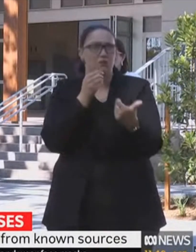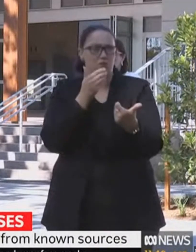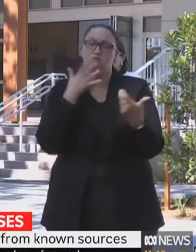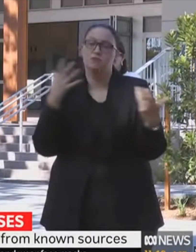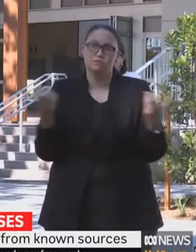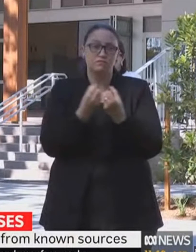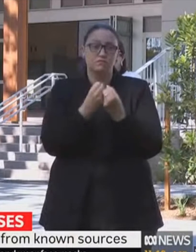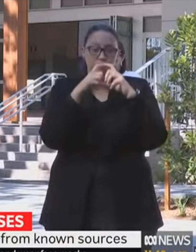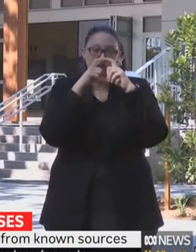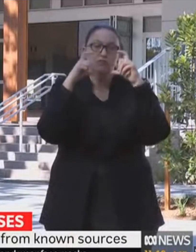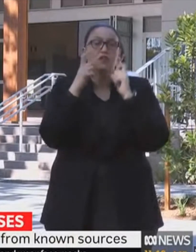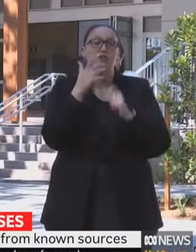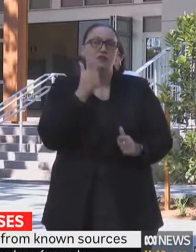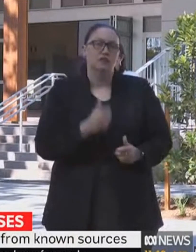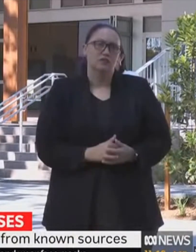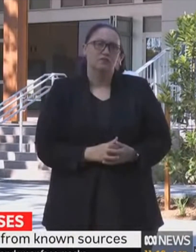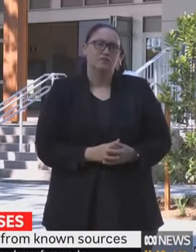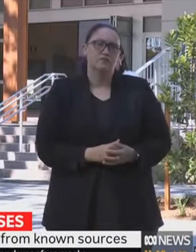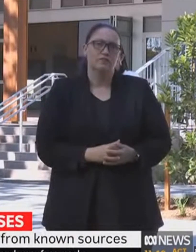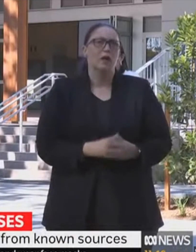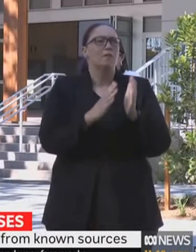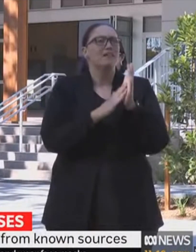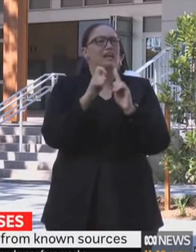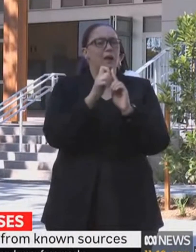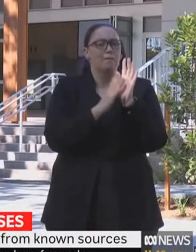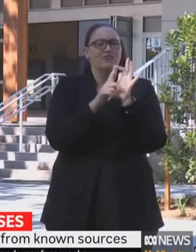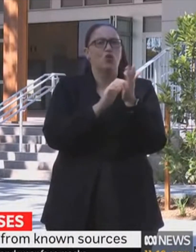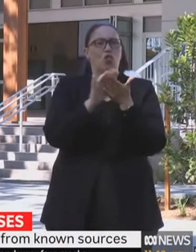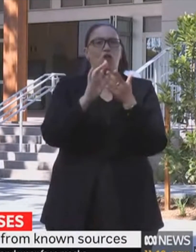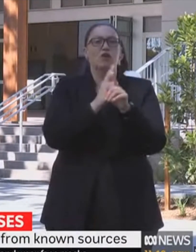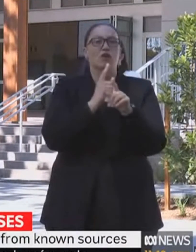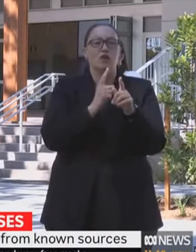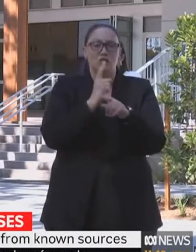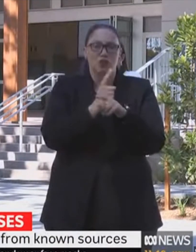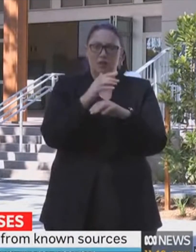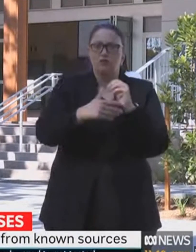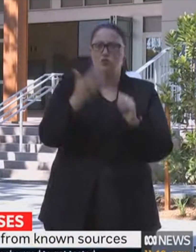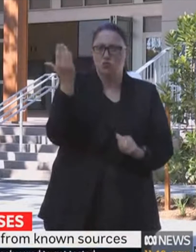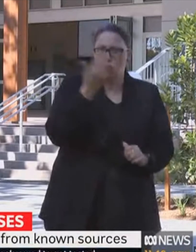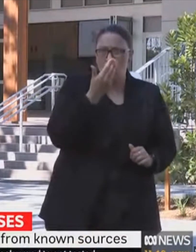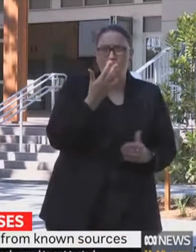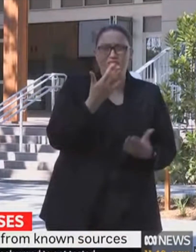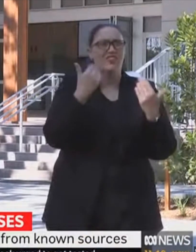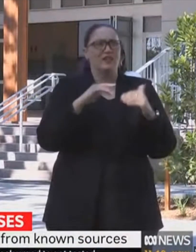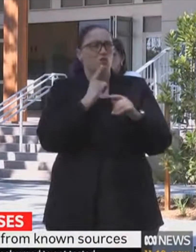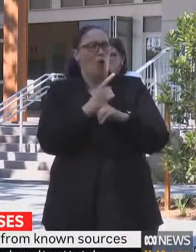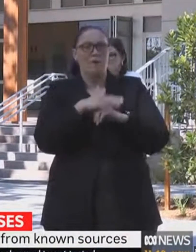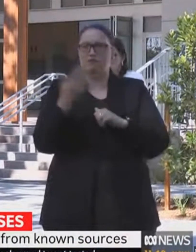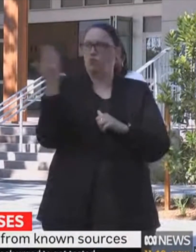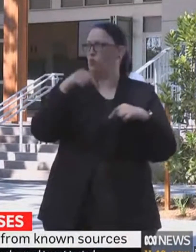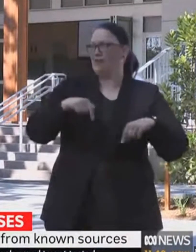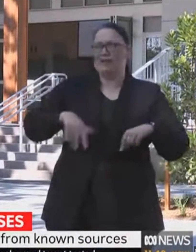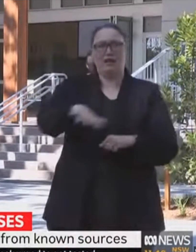So now I'll ask Minister Mitchell to give a quick update on schools. Mr. Henskins will say a few words on his community, and then Dr. Chant will give us a detailed health